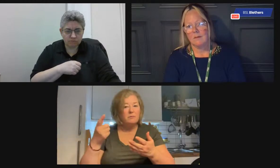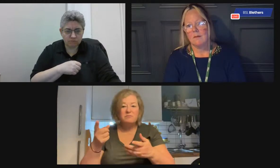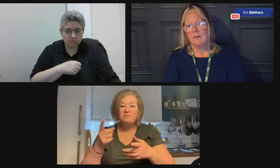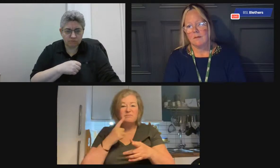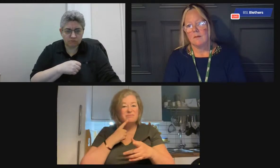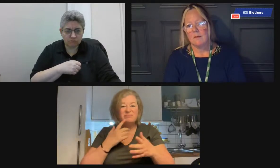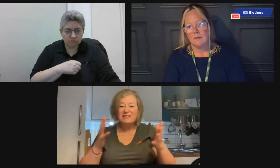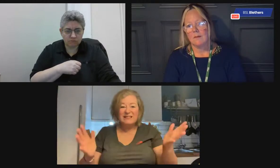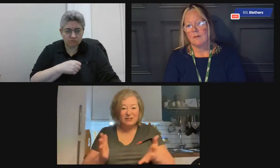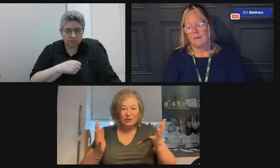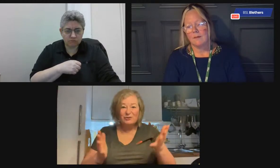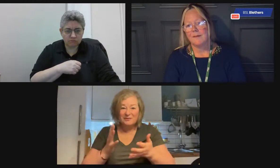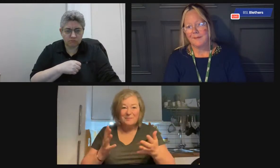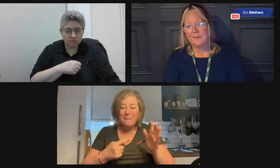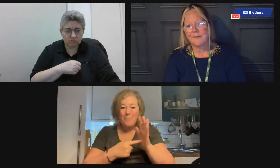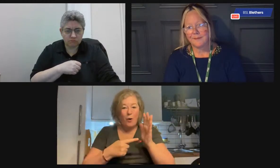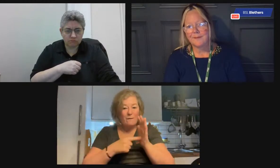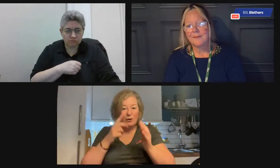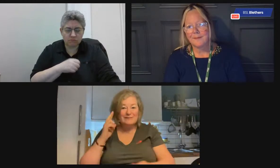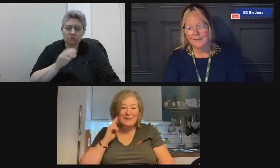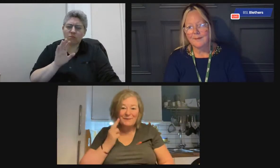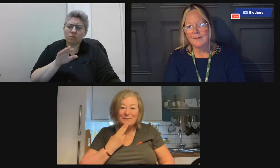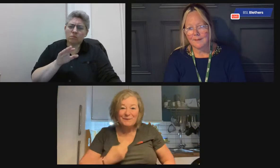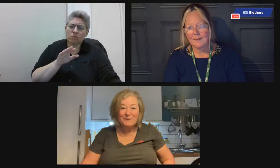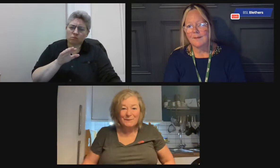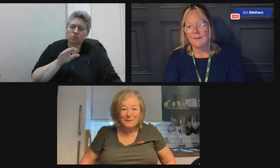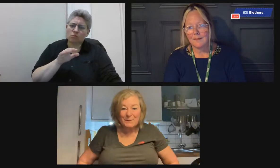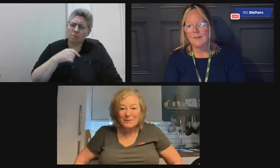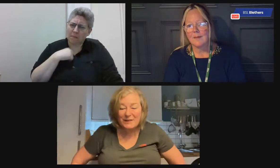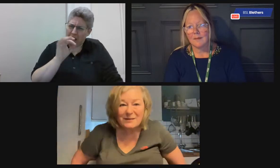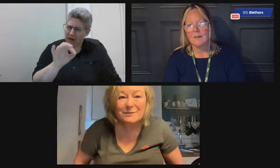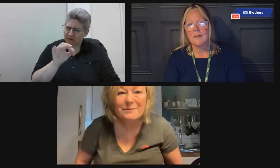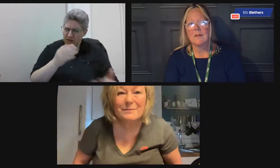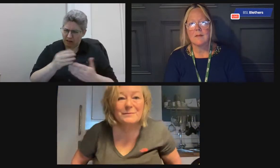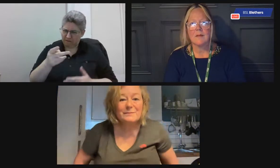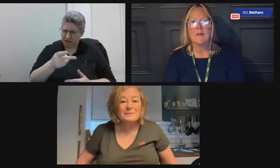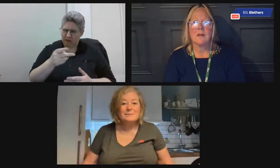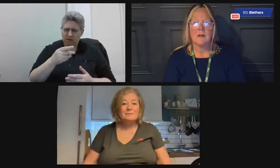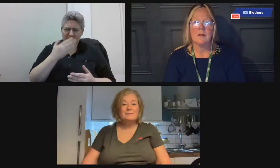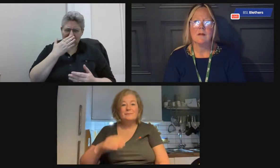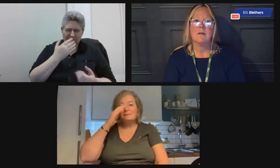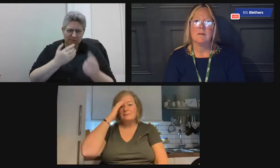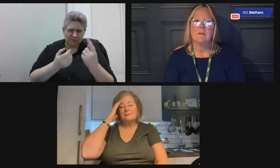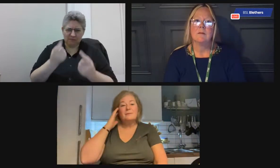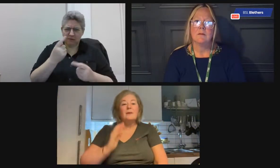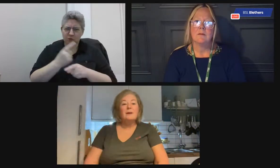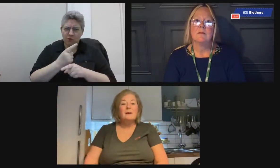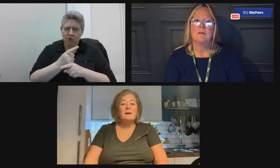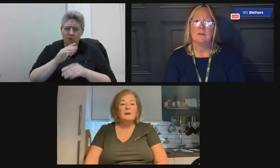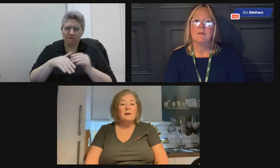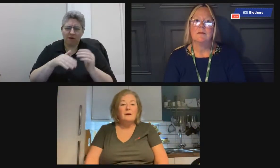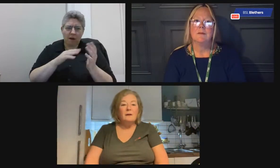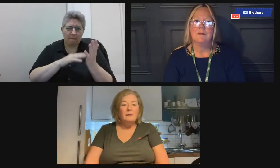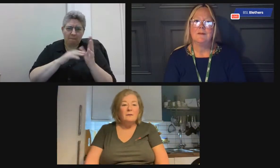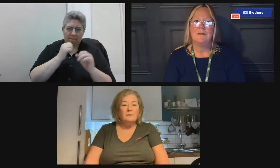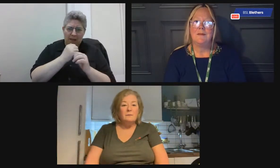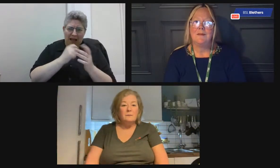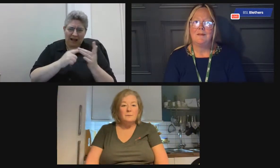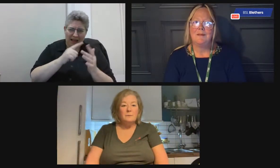MacMillan or Maggie's, the people there were just saying you were really encouraging you and important for deaf people to contact your service and